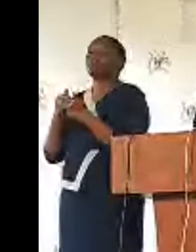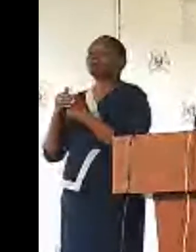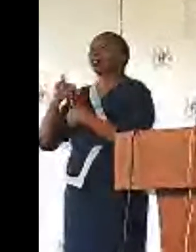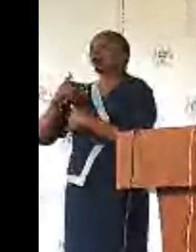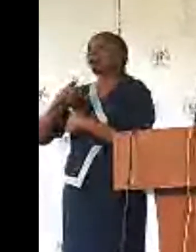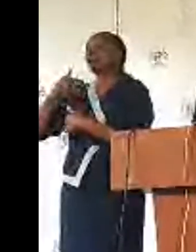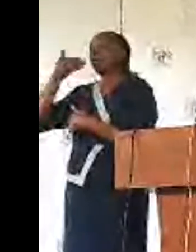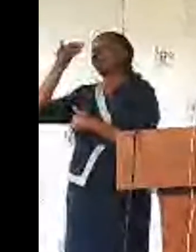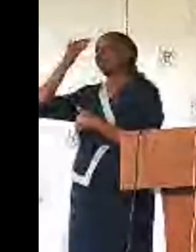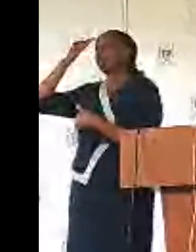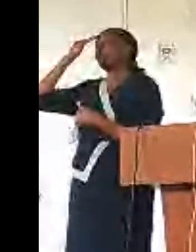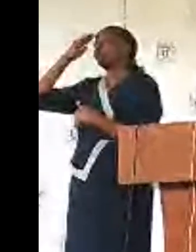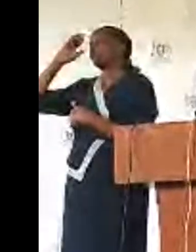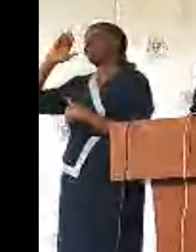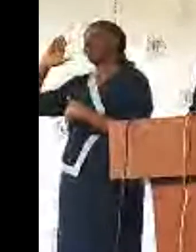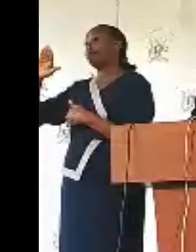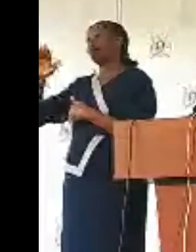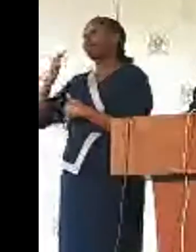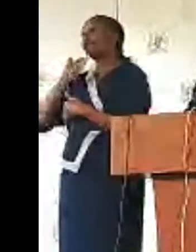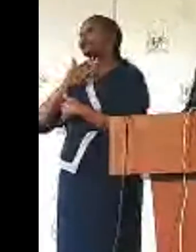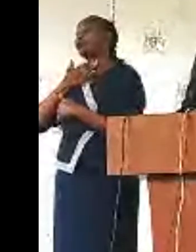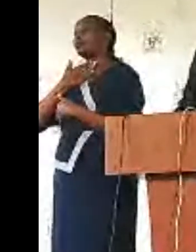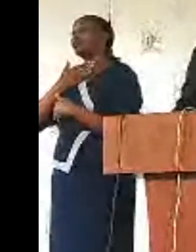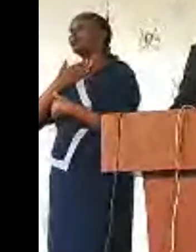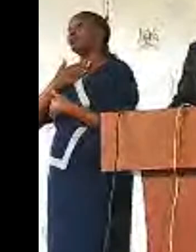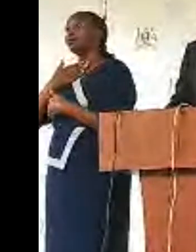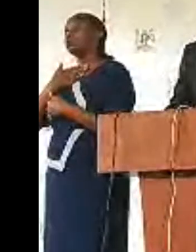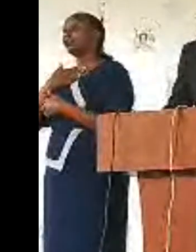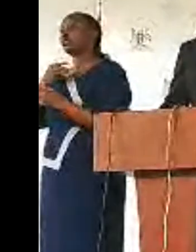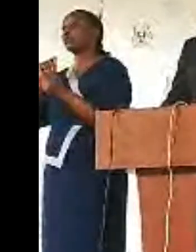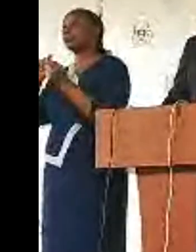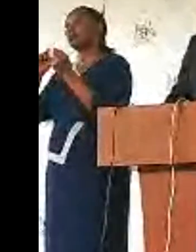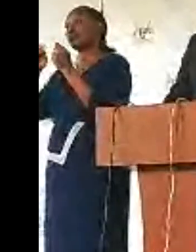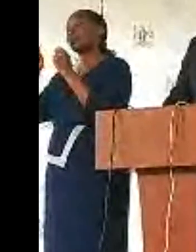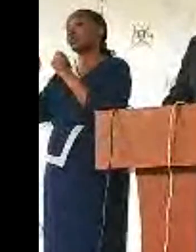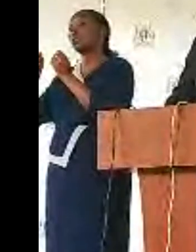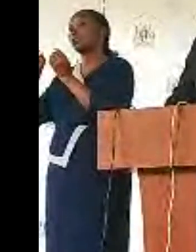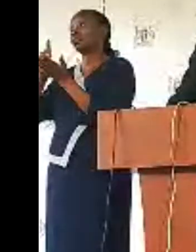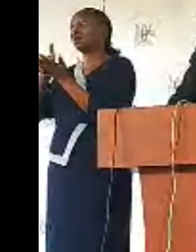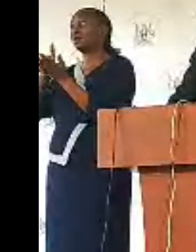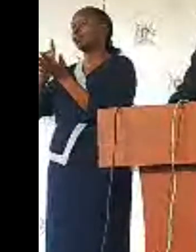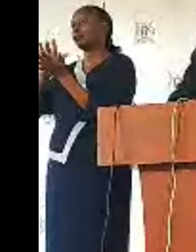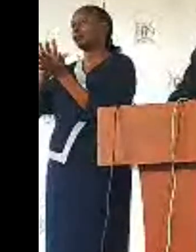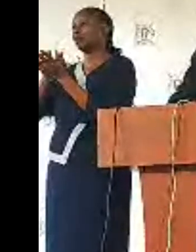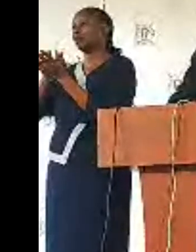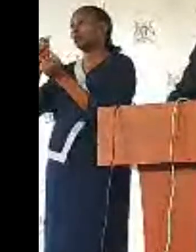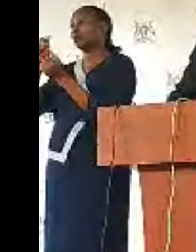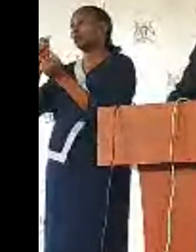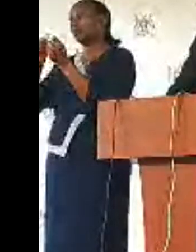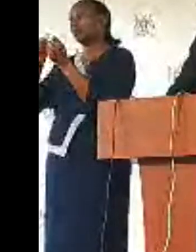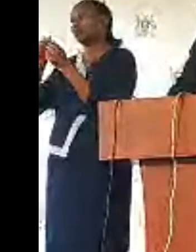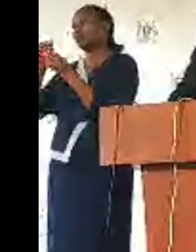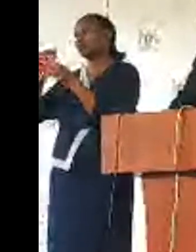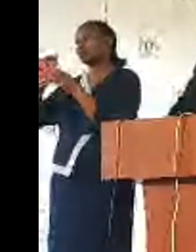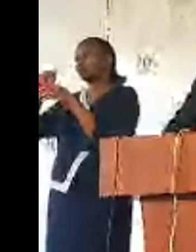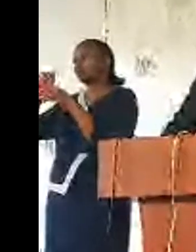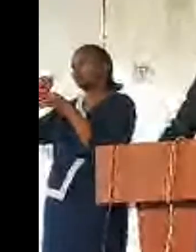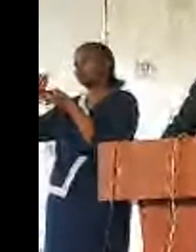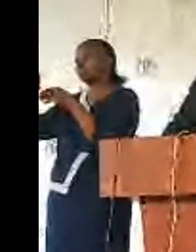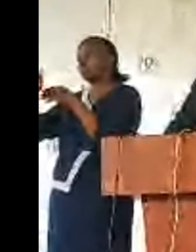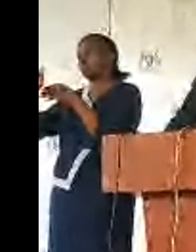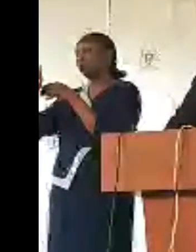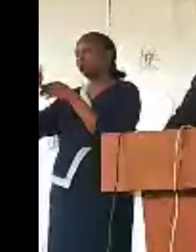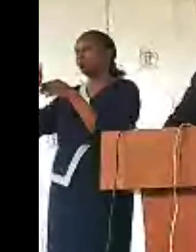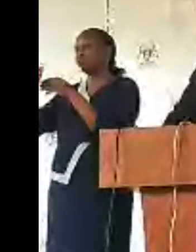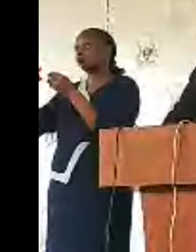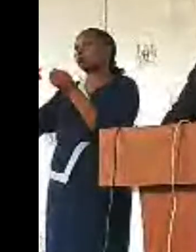We are aware that there may be need to amend the data which have been submitted, and we